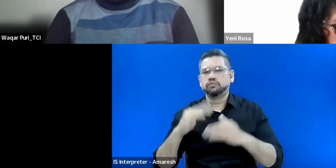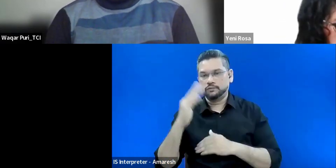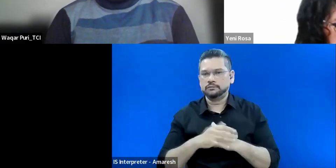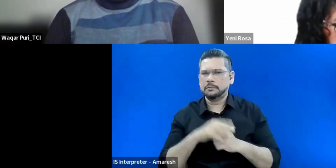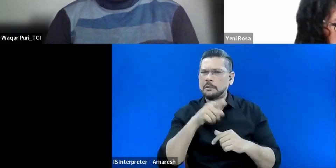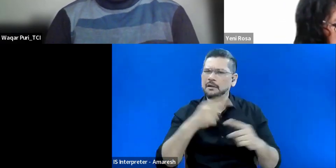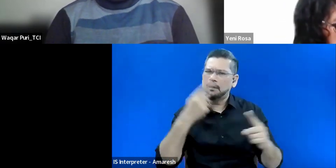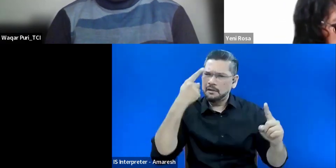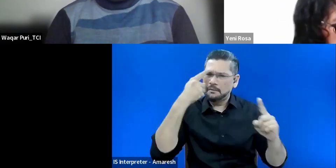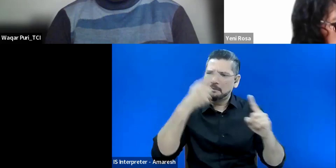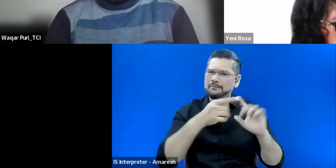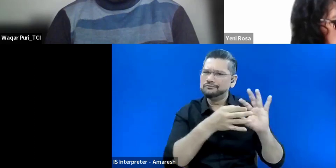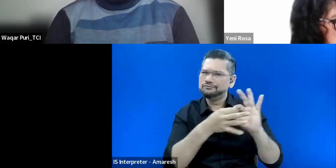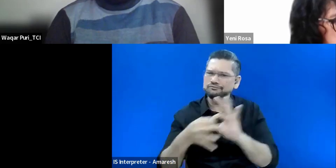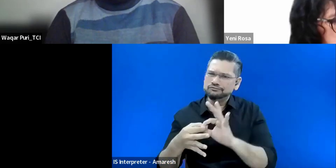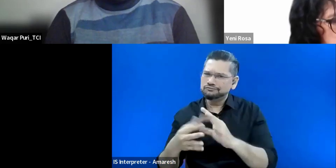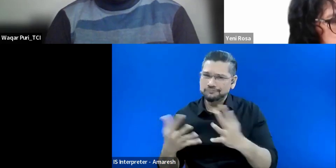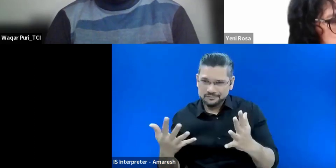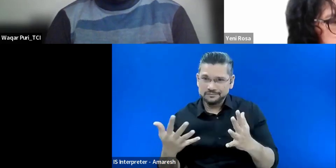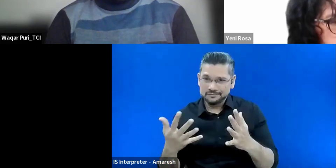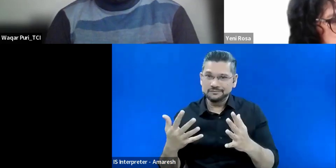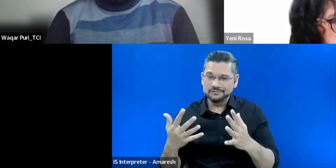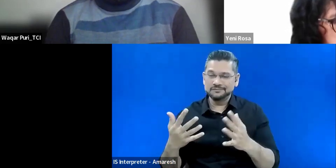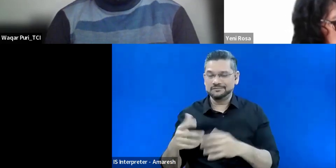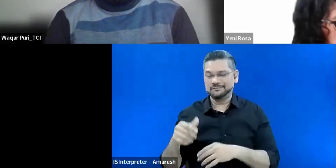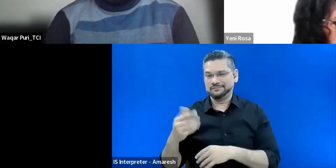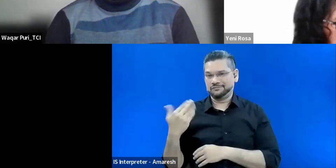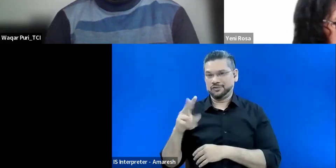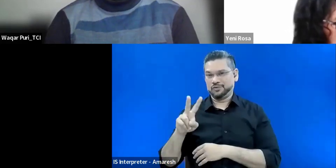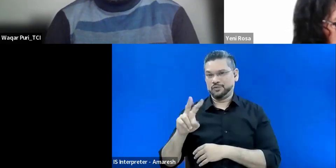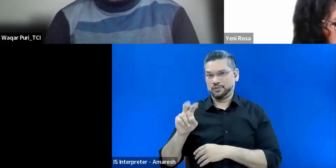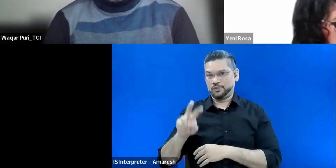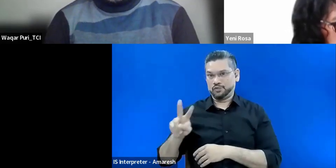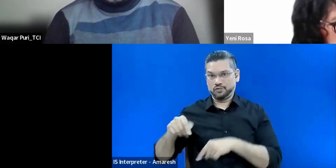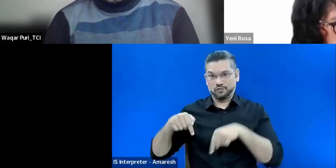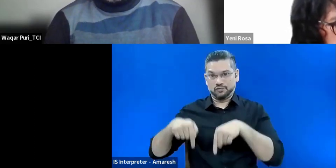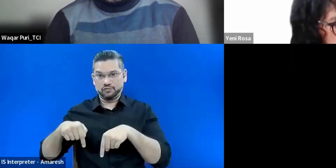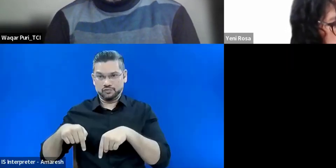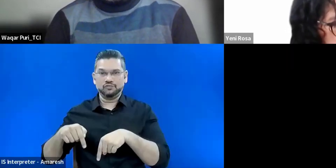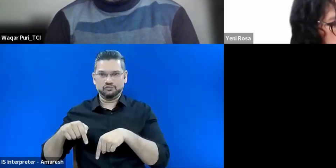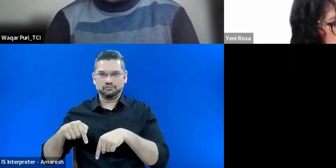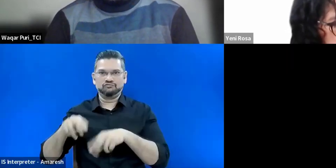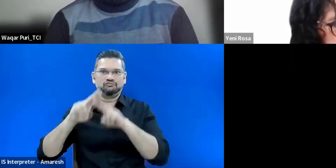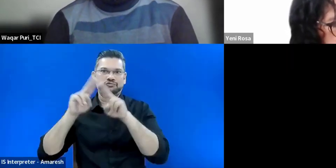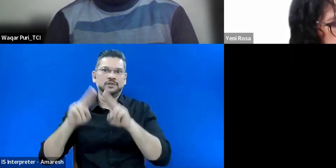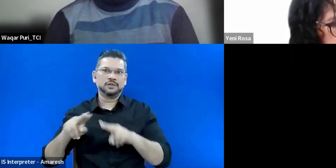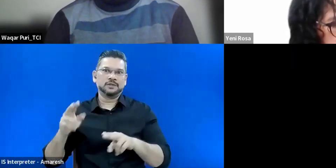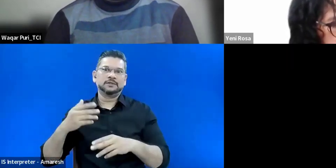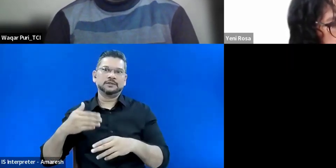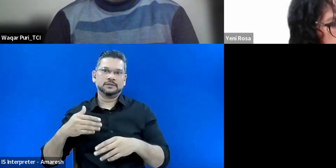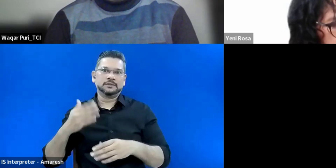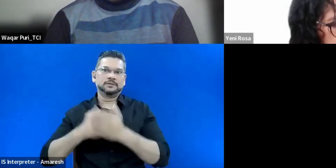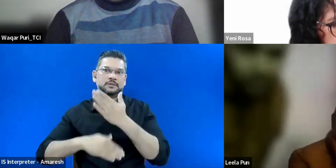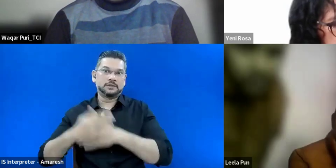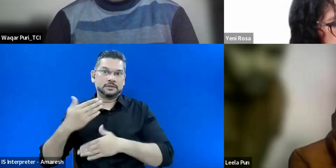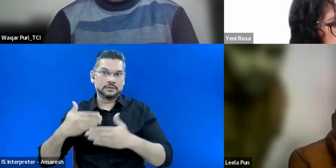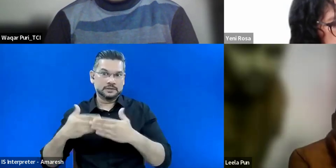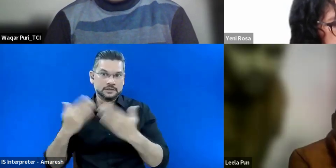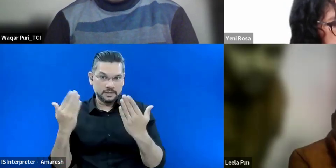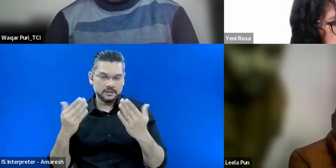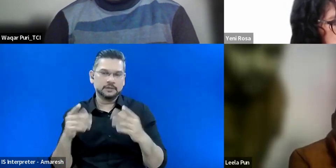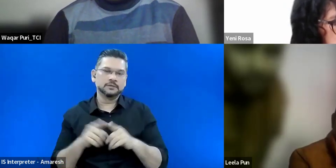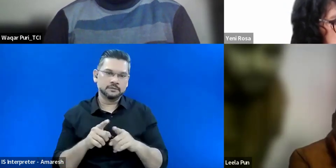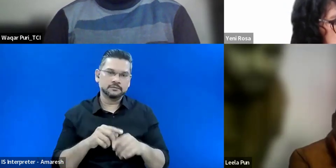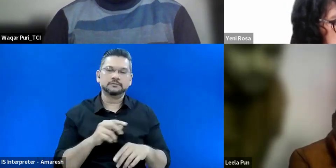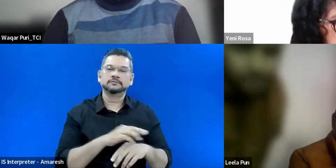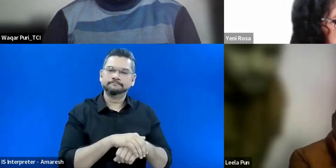2022. And we are doing this in partnership with International Disability Alliance and Indonesian Mental Health